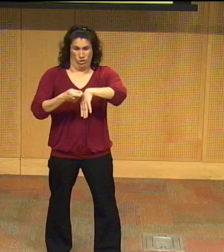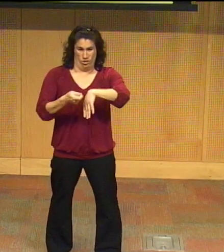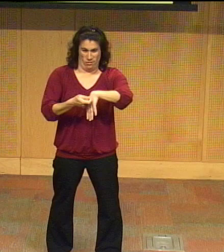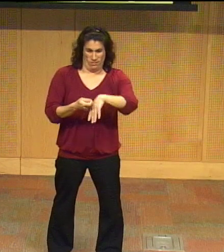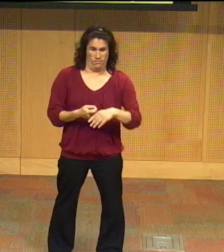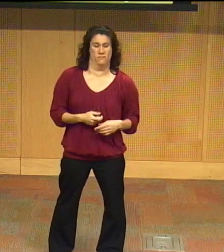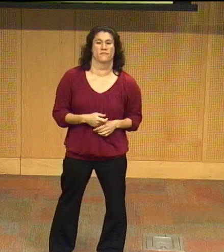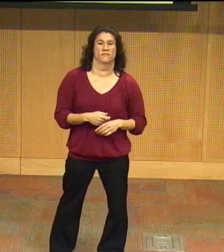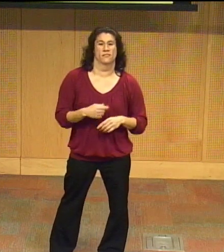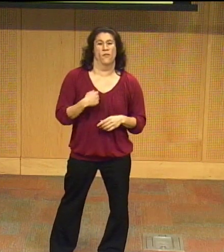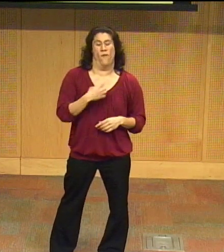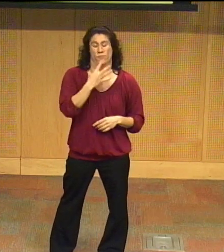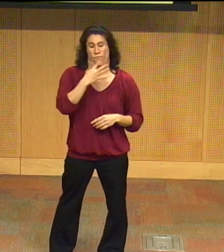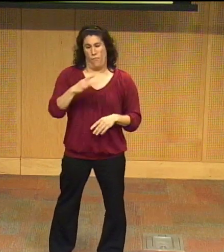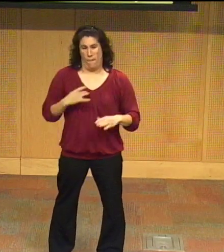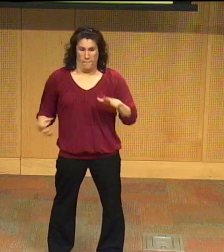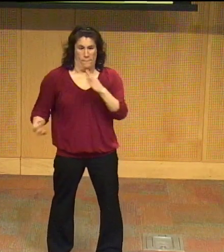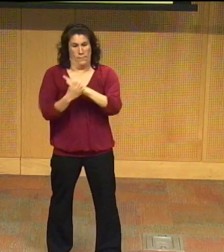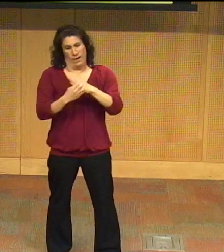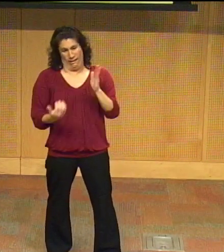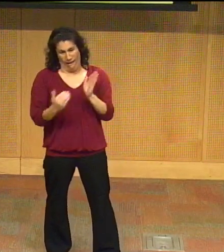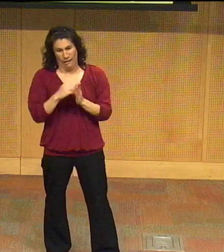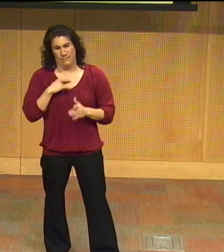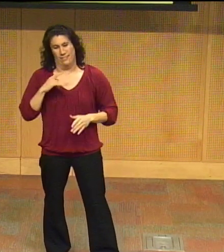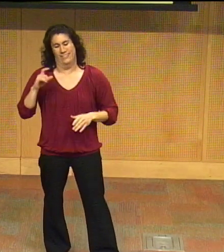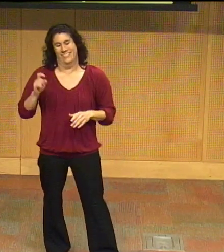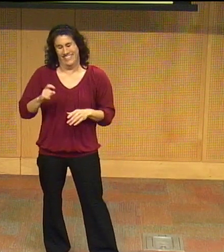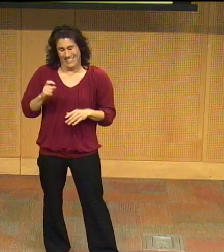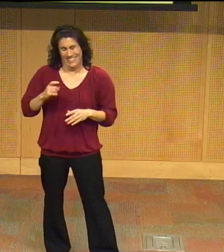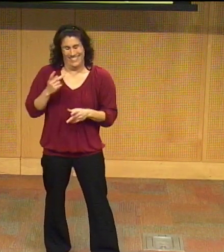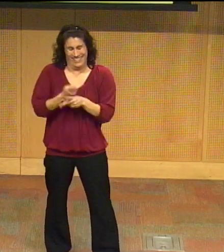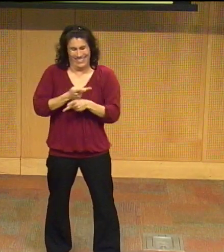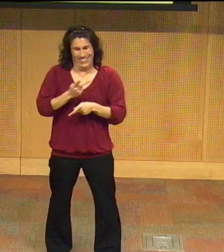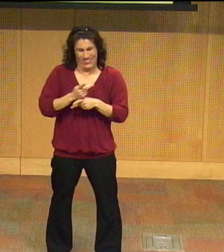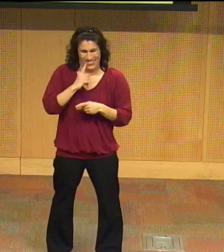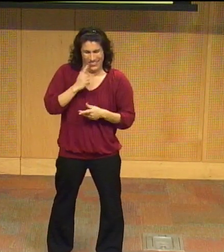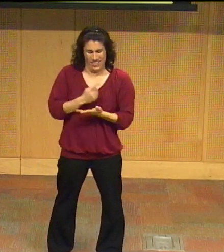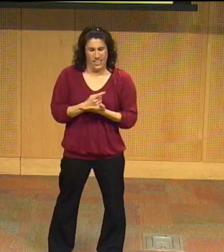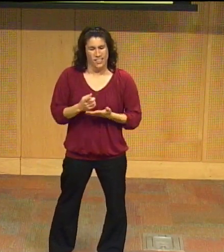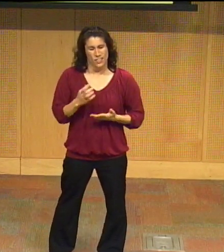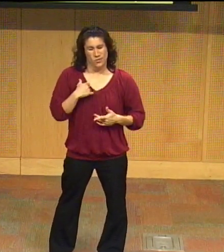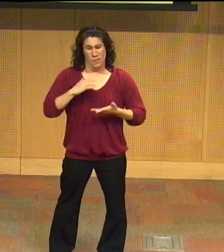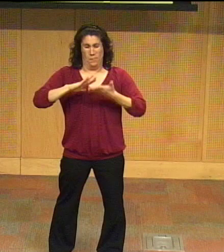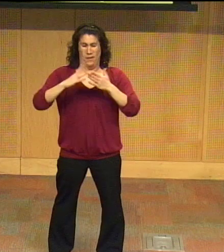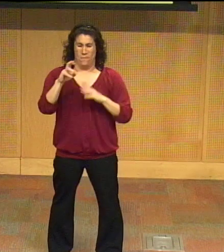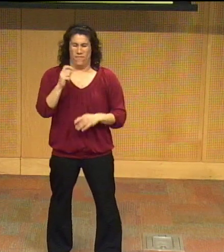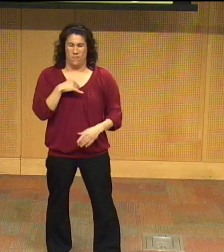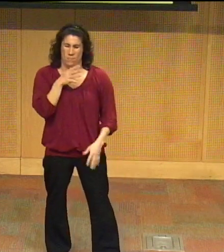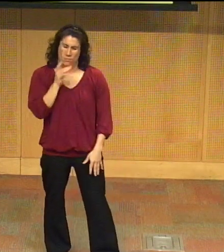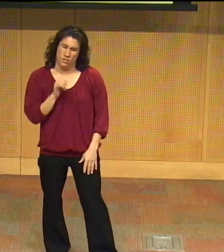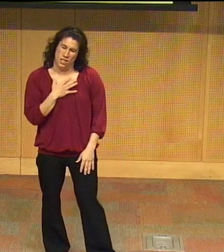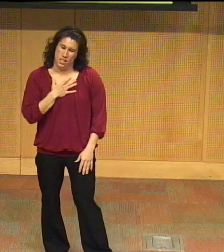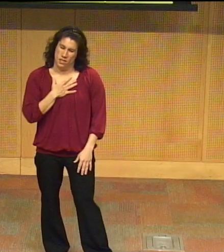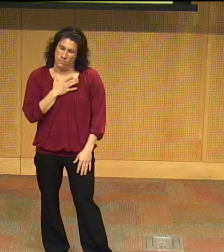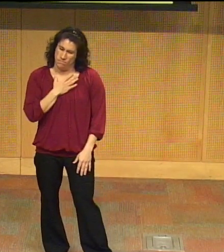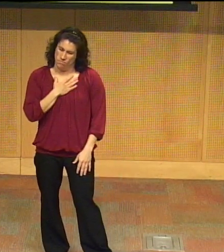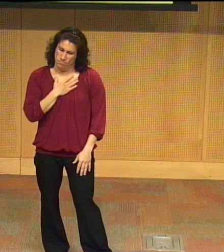in mind, when I was 3, I was bit by a dog. When I was 4, I was bit again. I really needed to change my behavior. Apparently, I didn't learn